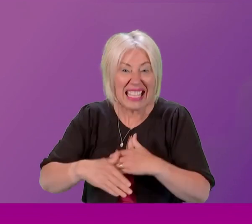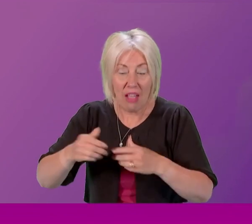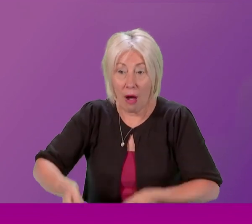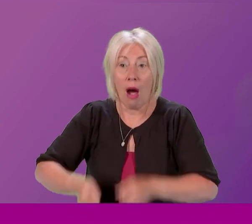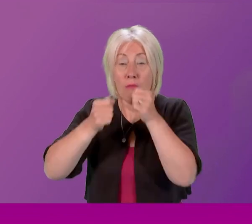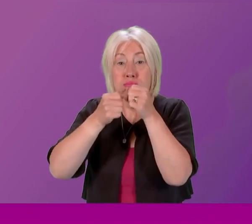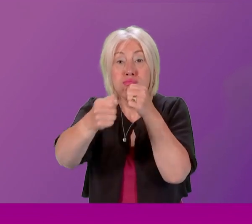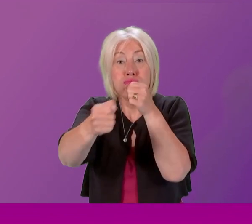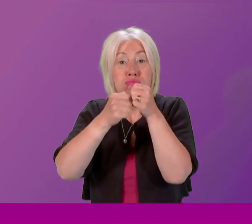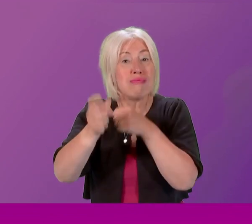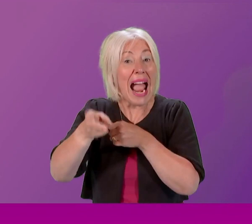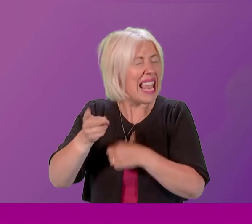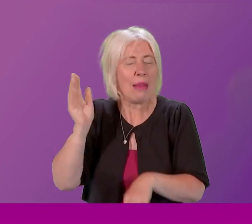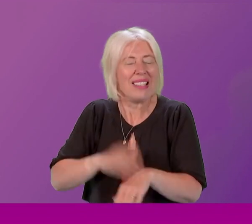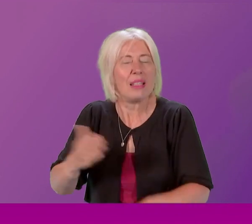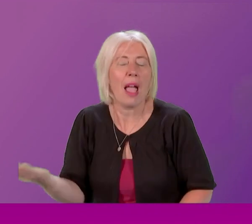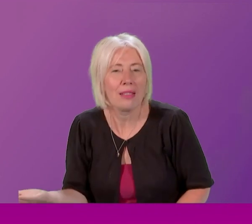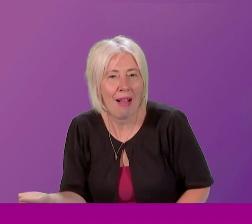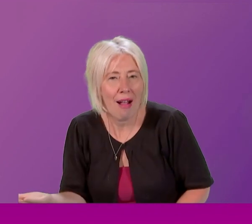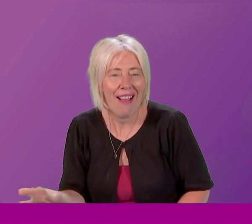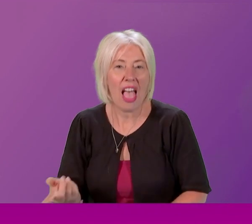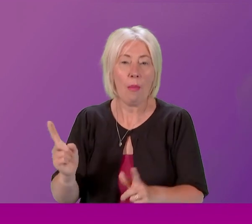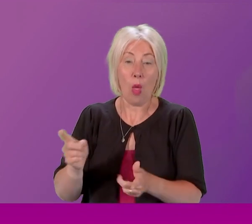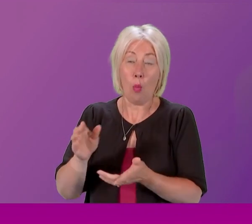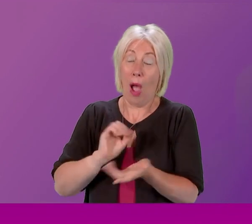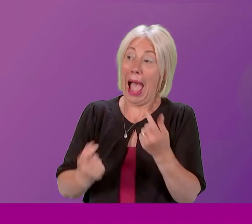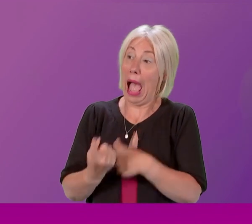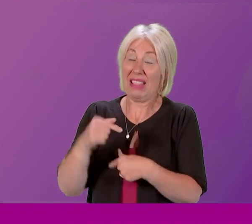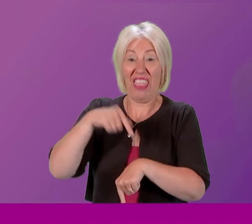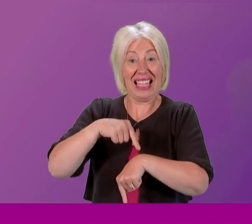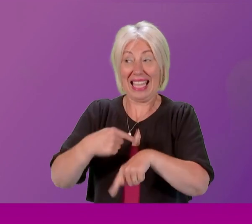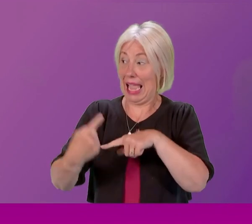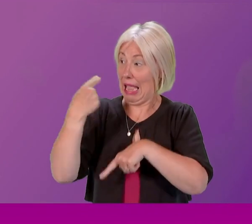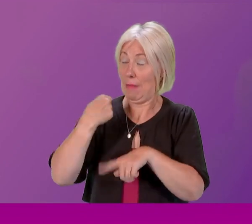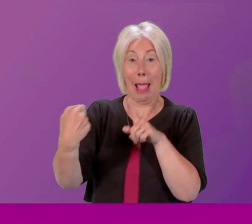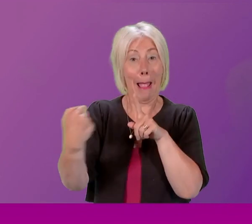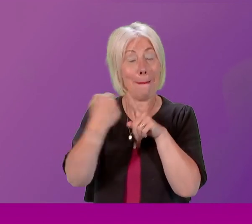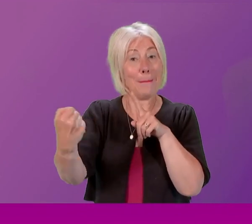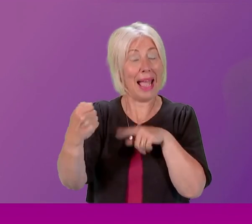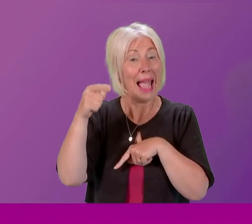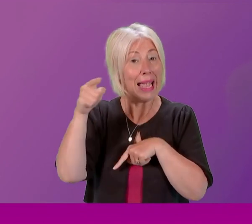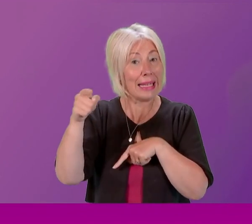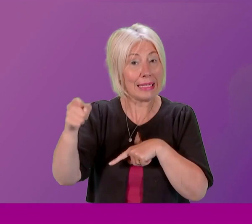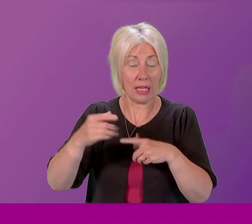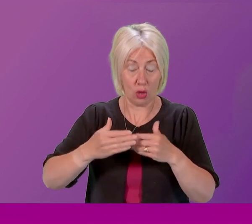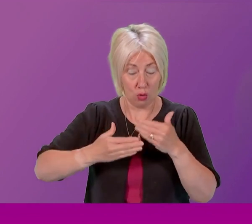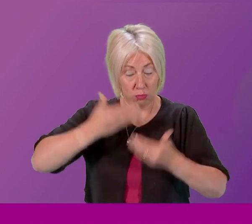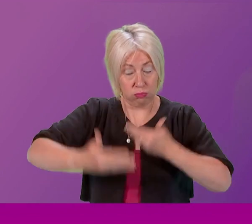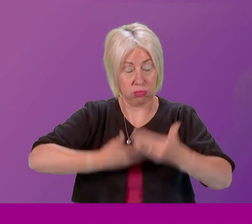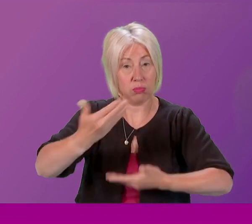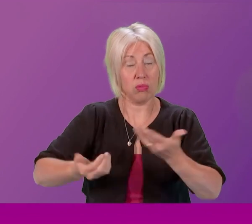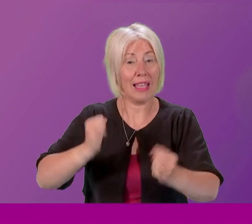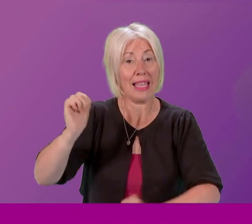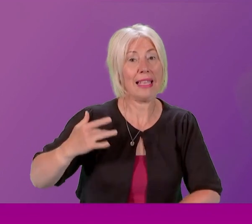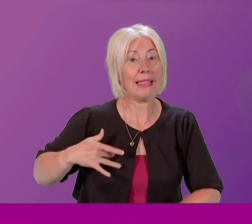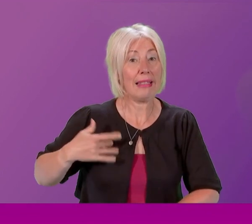up again. But that doesn't matter. It's what did it mean, and then what was the impact of that with him moving forward.